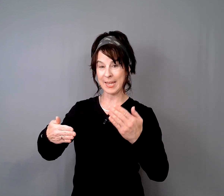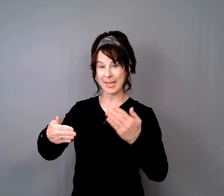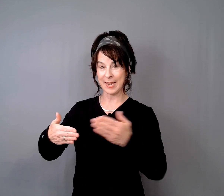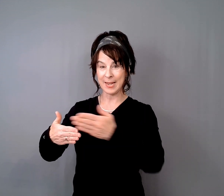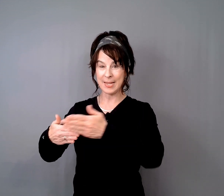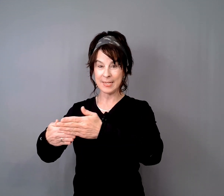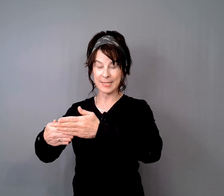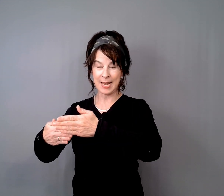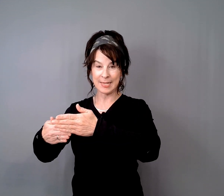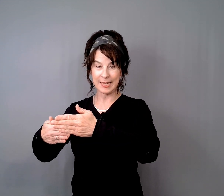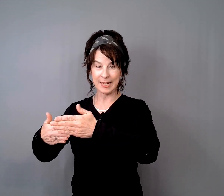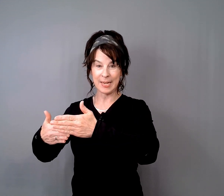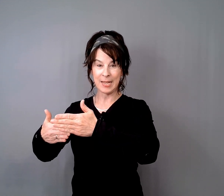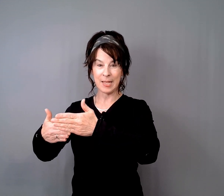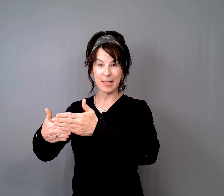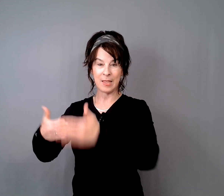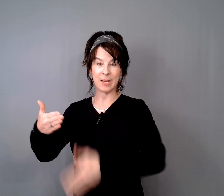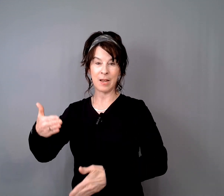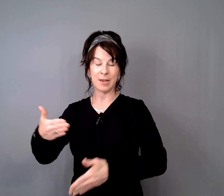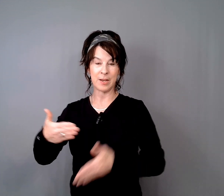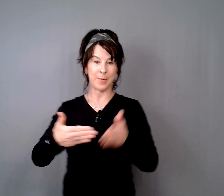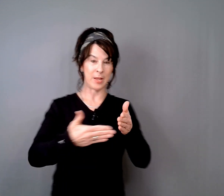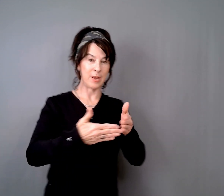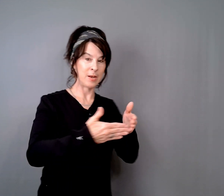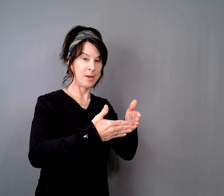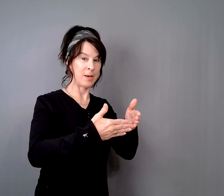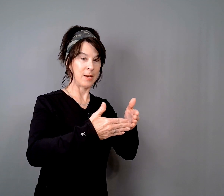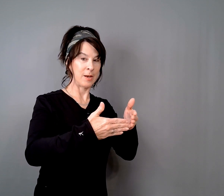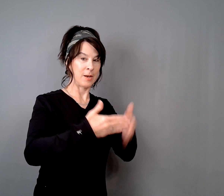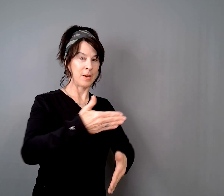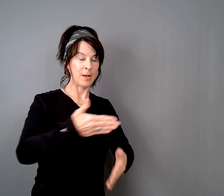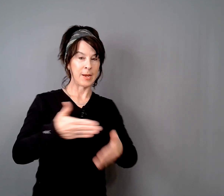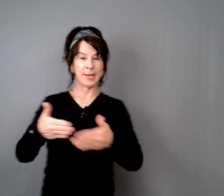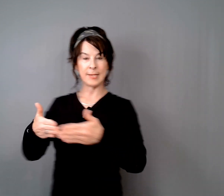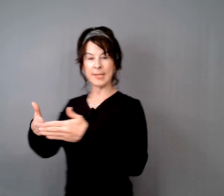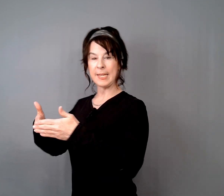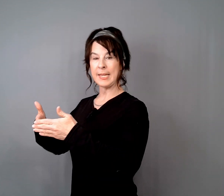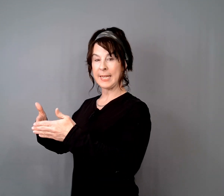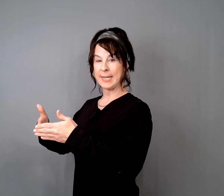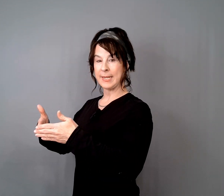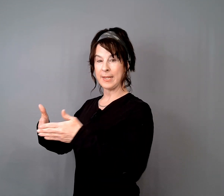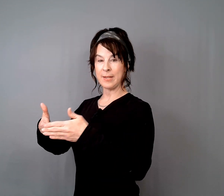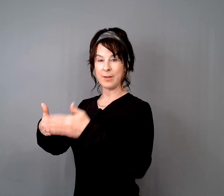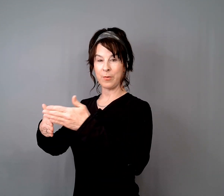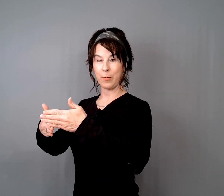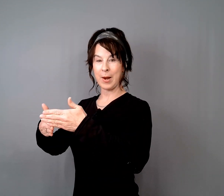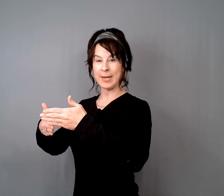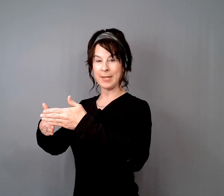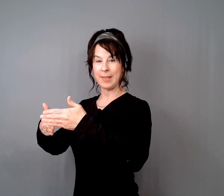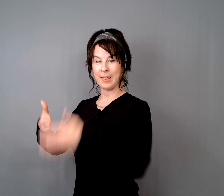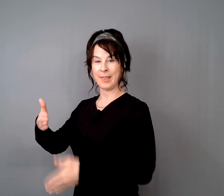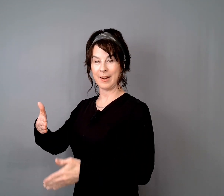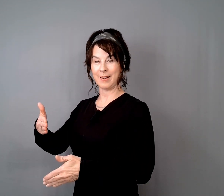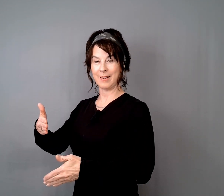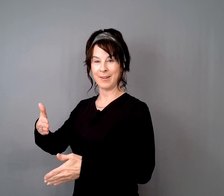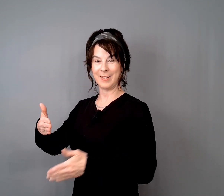hand slicing the non-dominant. And it's the end right there,